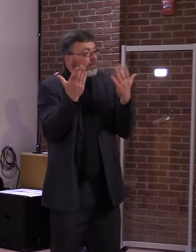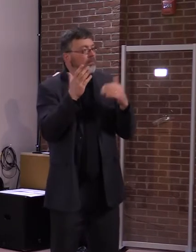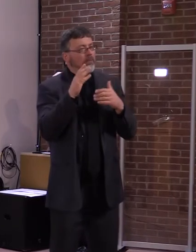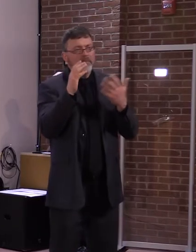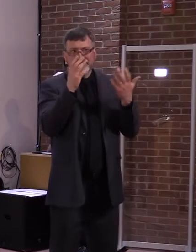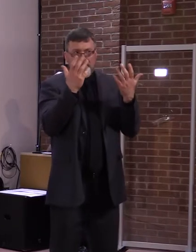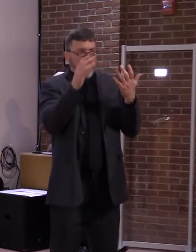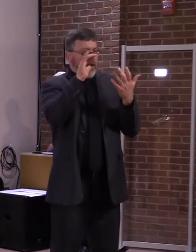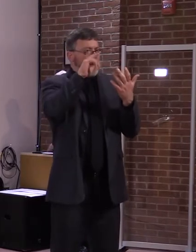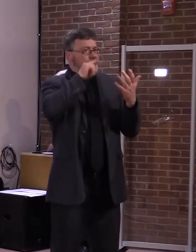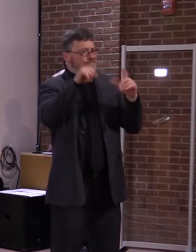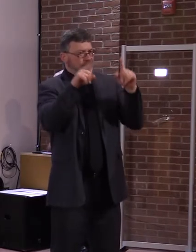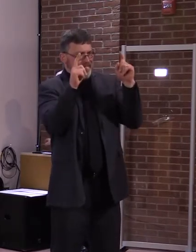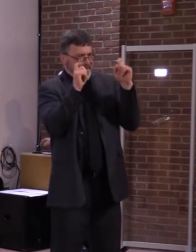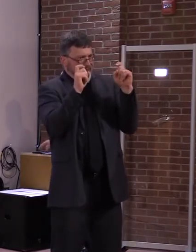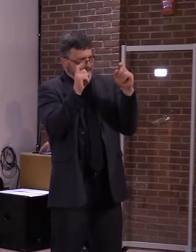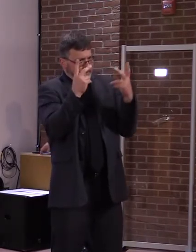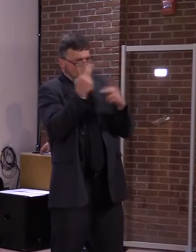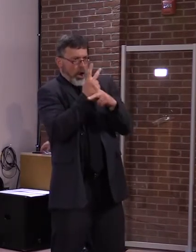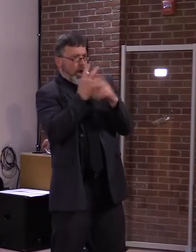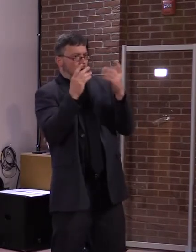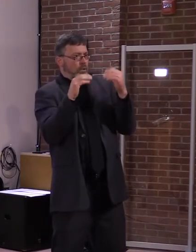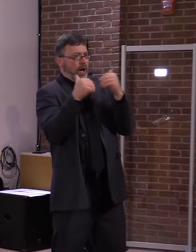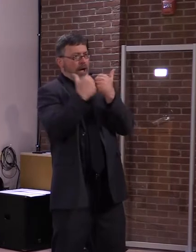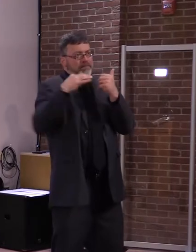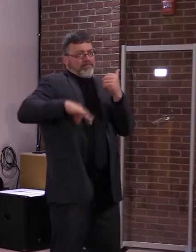let you answer that, Dan?